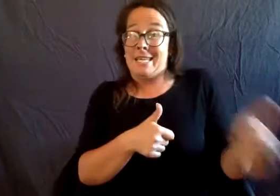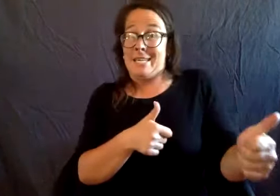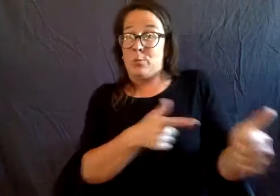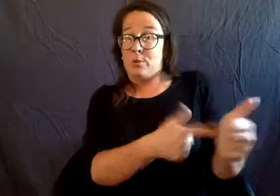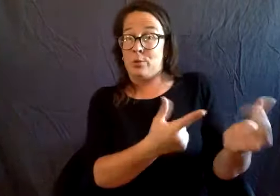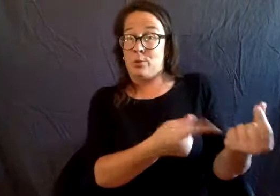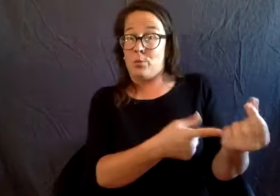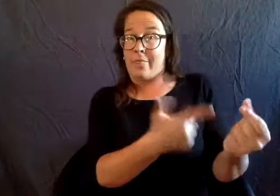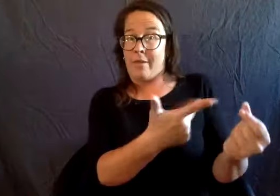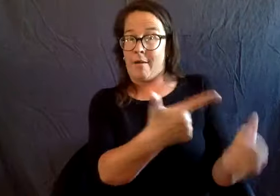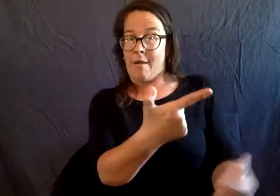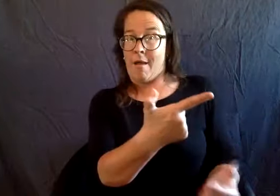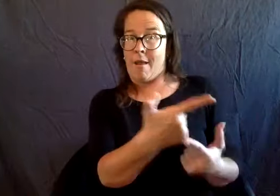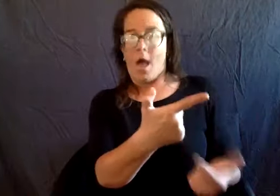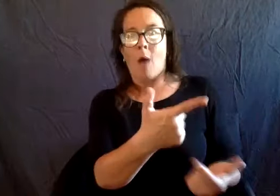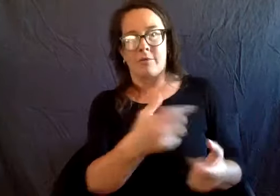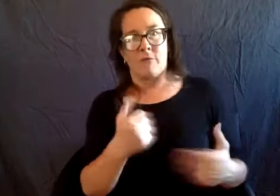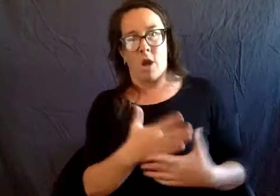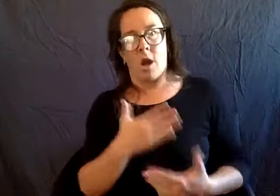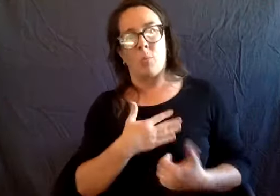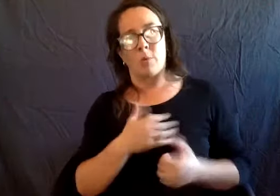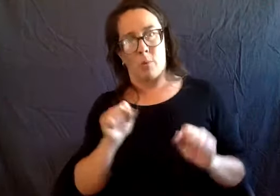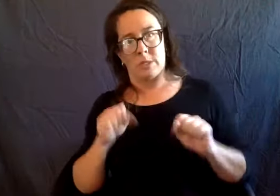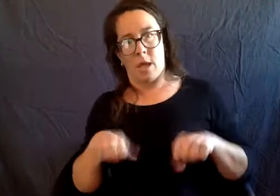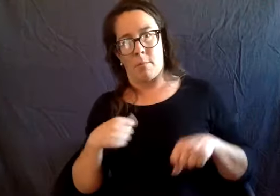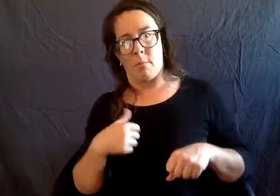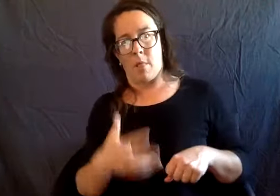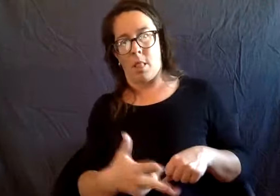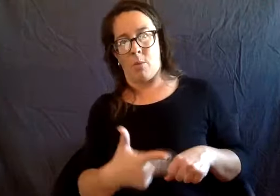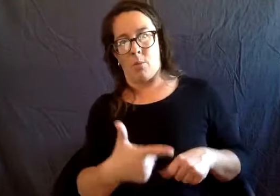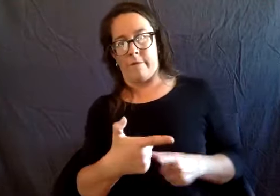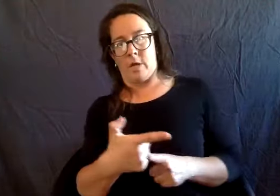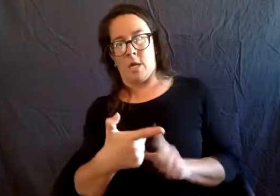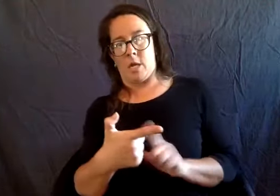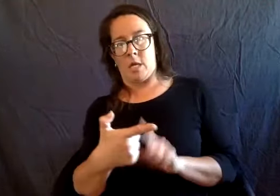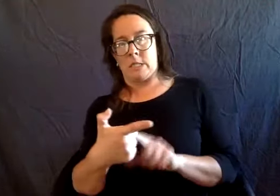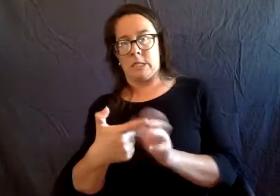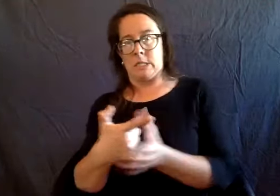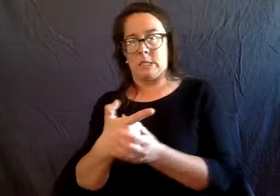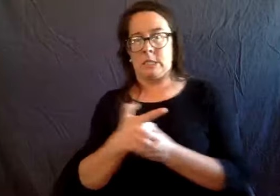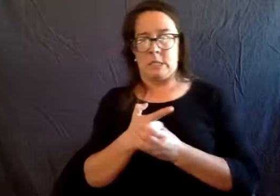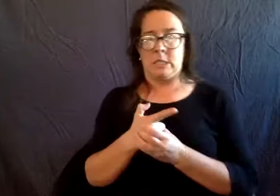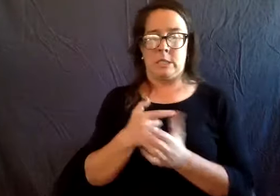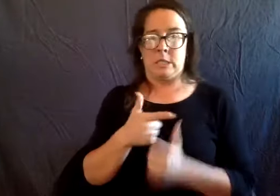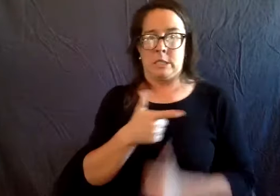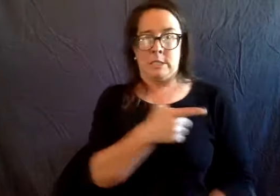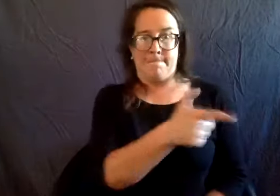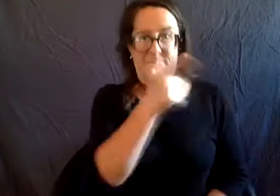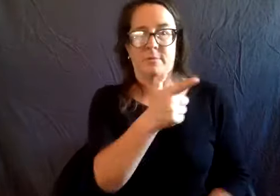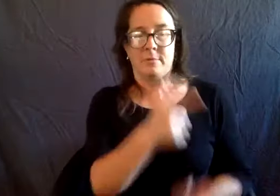I was afraid of what I would do. I was afraid of what I was capable, because I knew the anger.